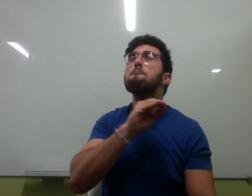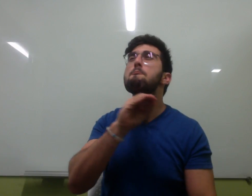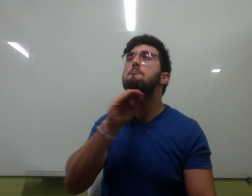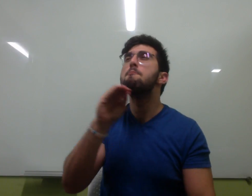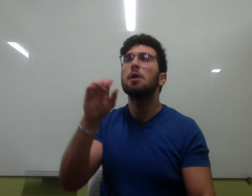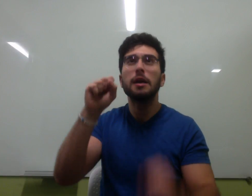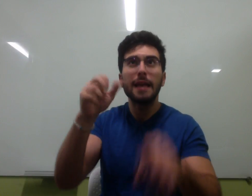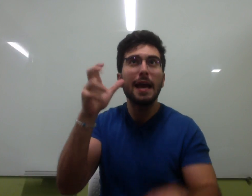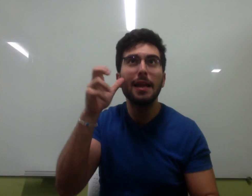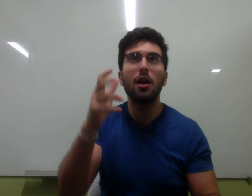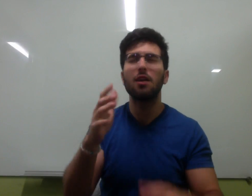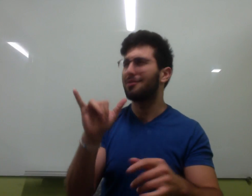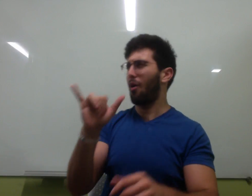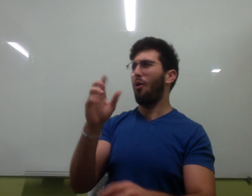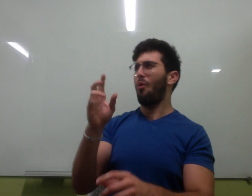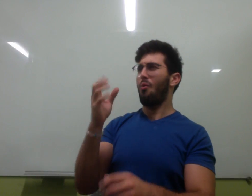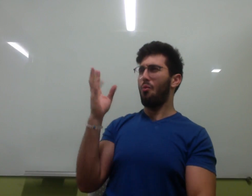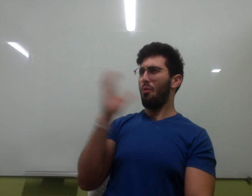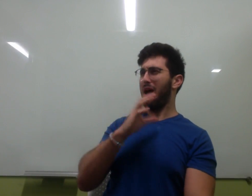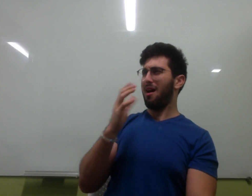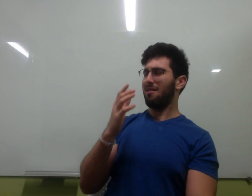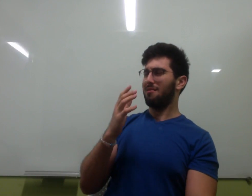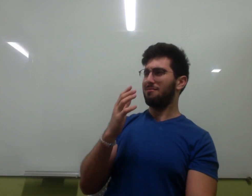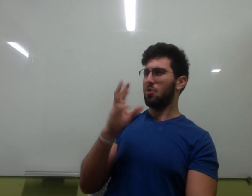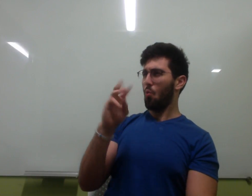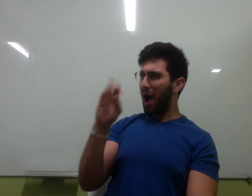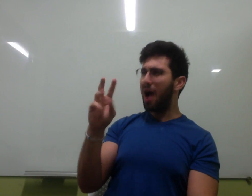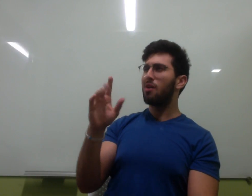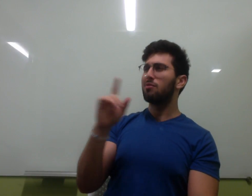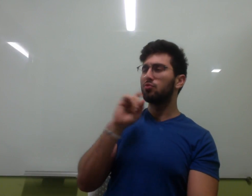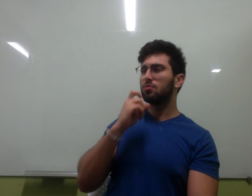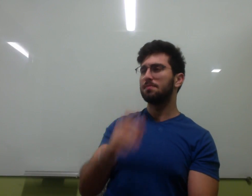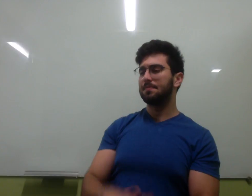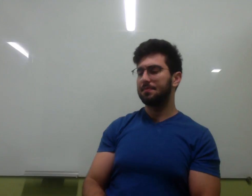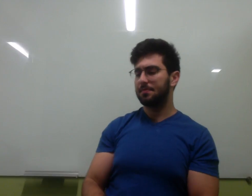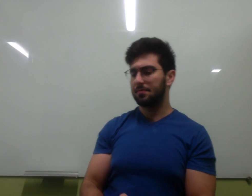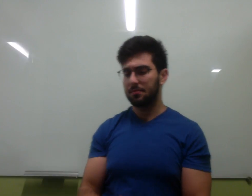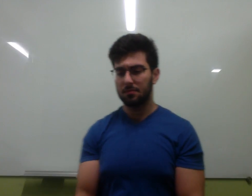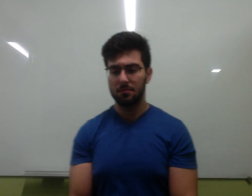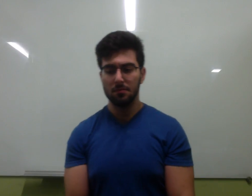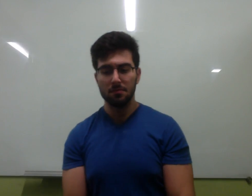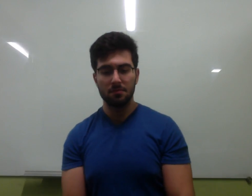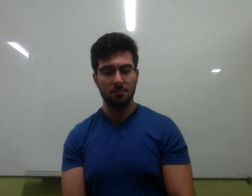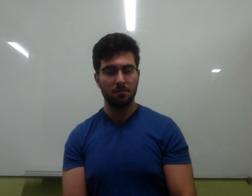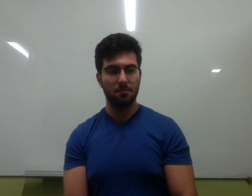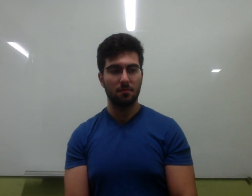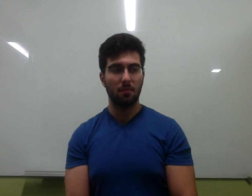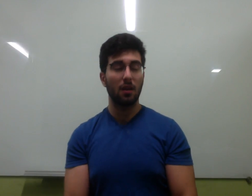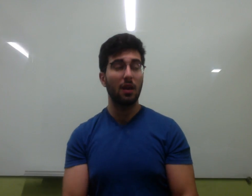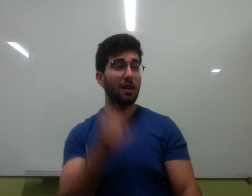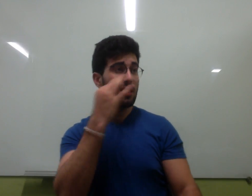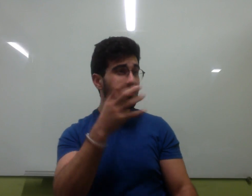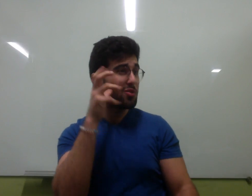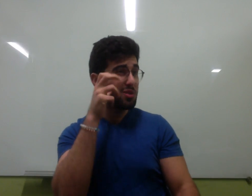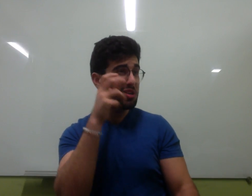although they can do that. But the idea I've got is that they just don't care to talk to people much.